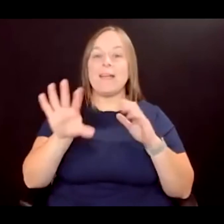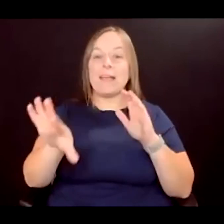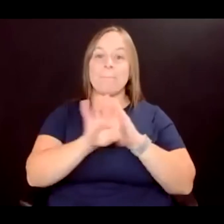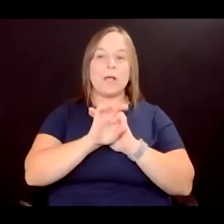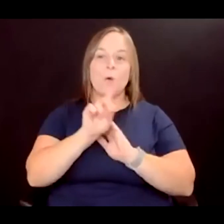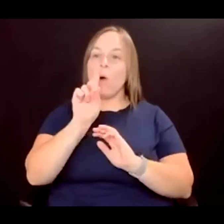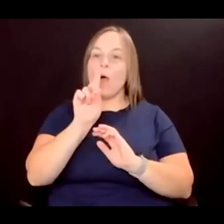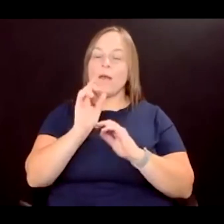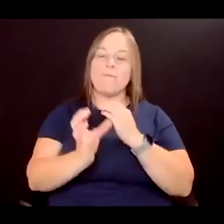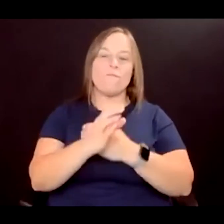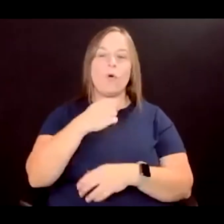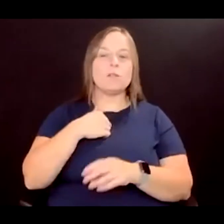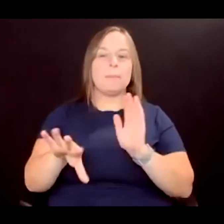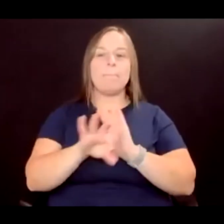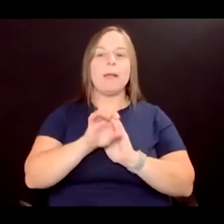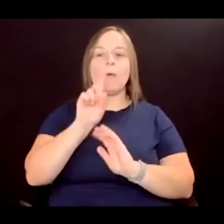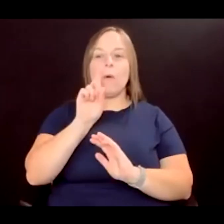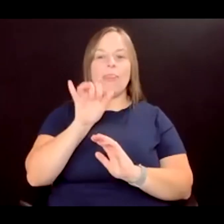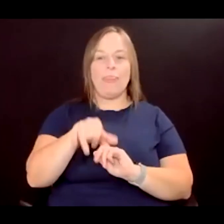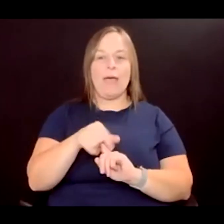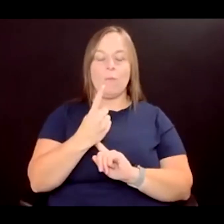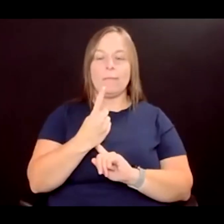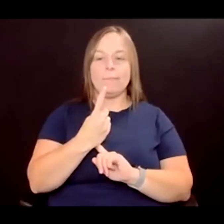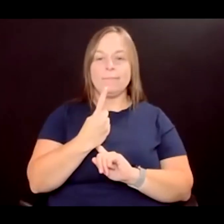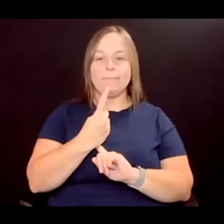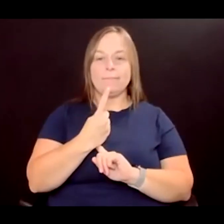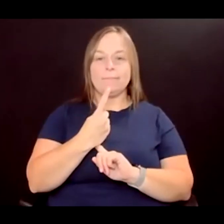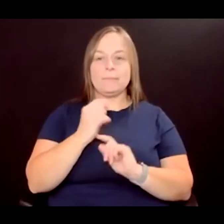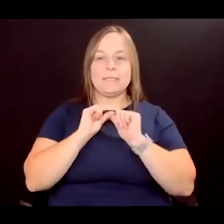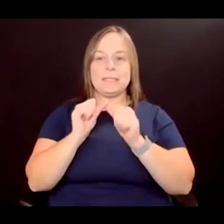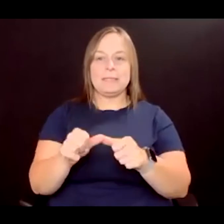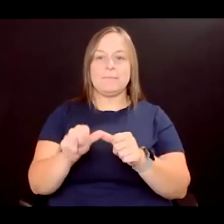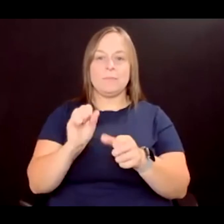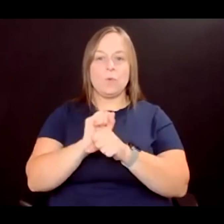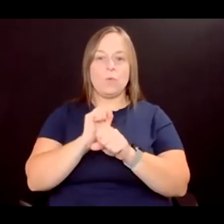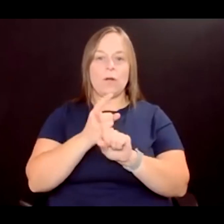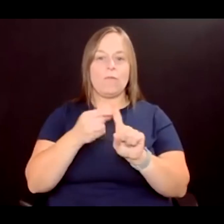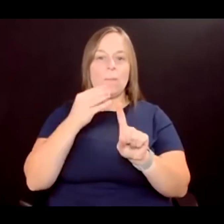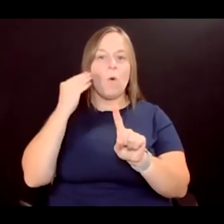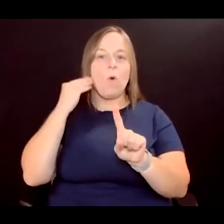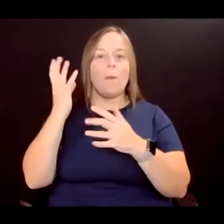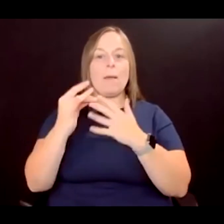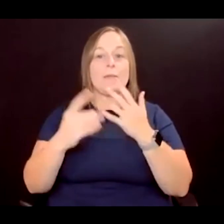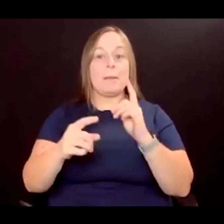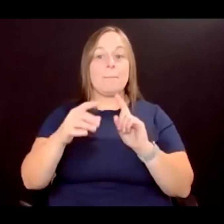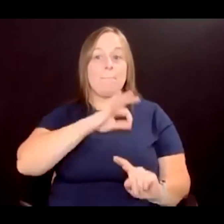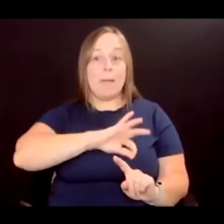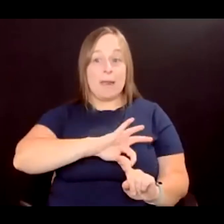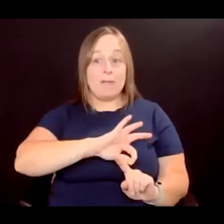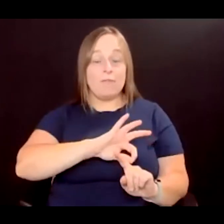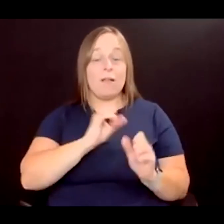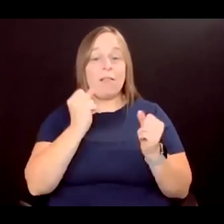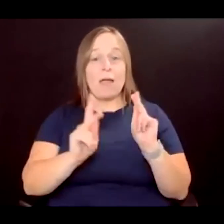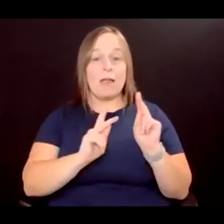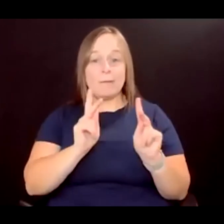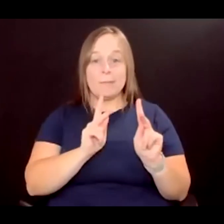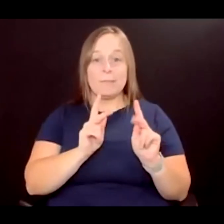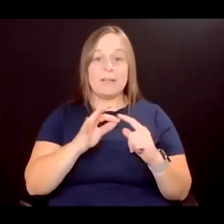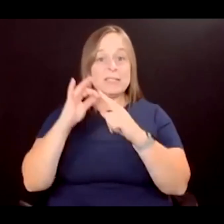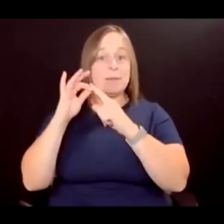this, is that it can't be done, or maybe it's lower level on the priority list for the city of Albany, but